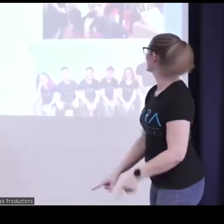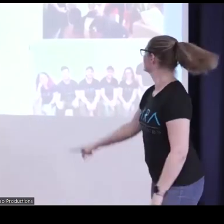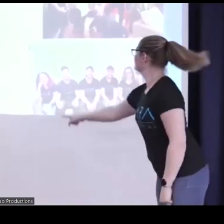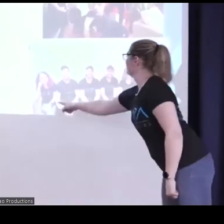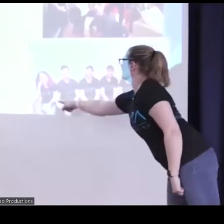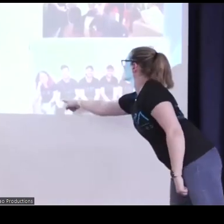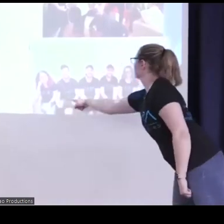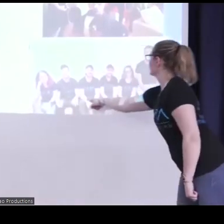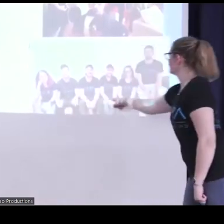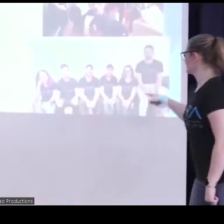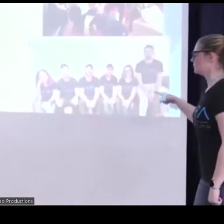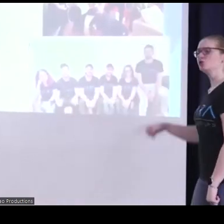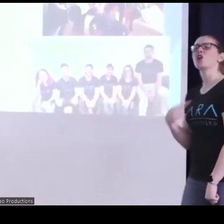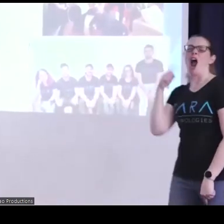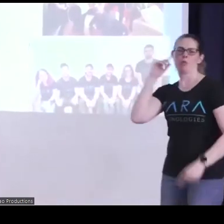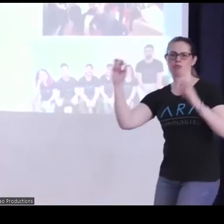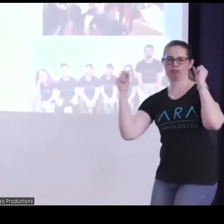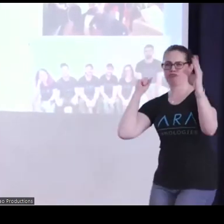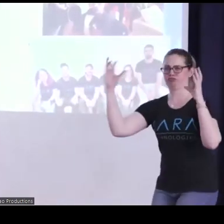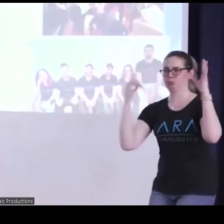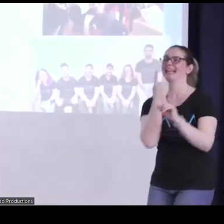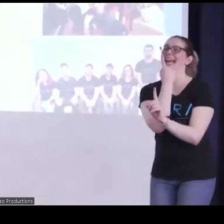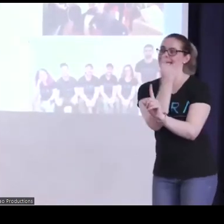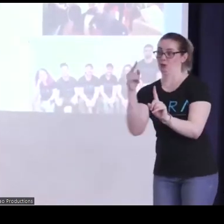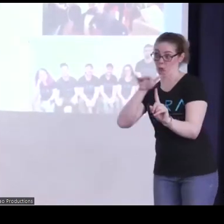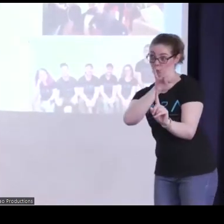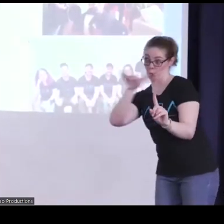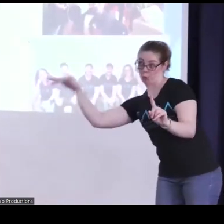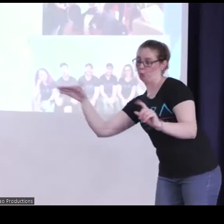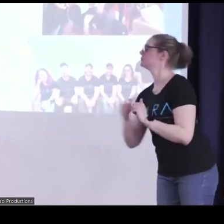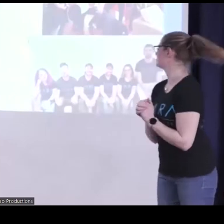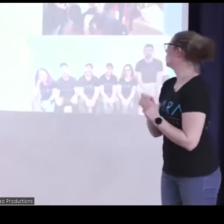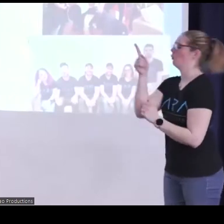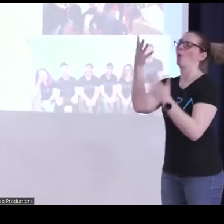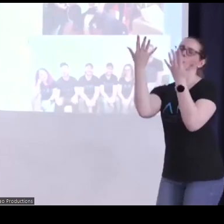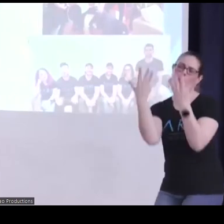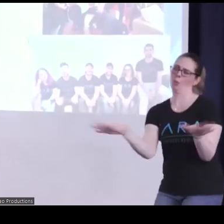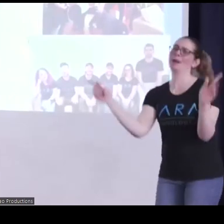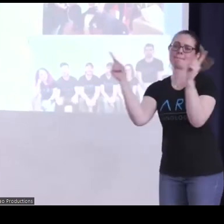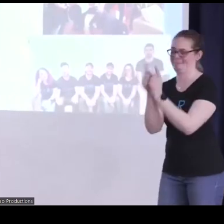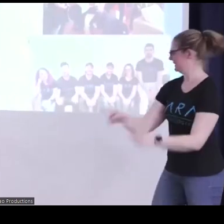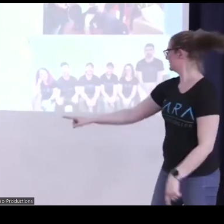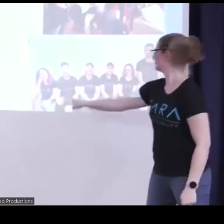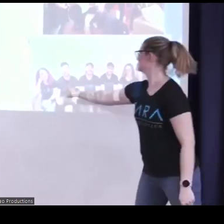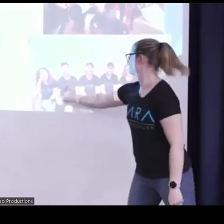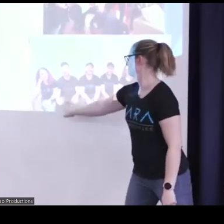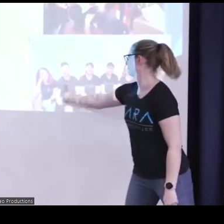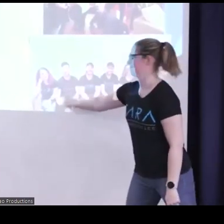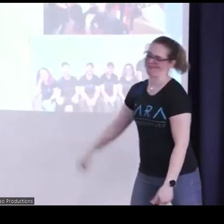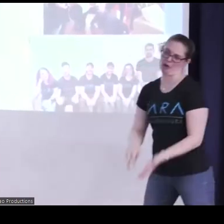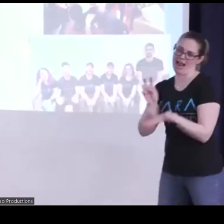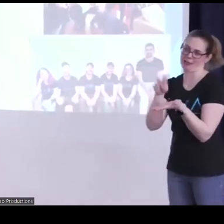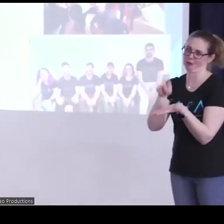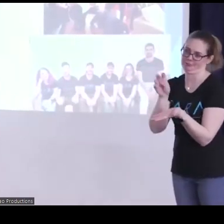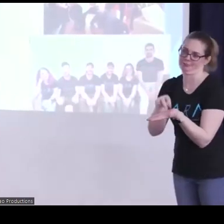up. And this photo down the bottom, I'll just let you know who everyone is.